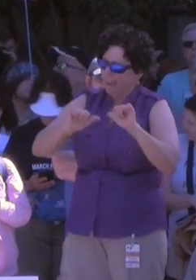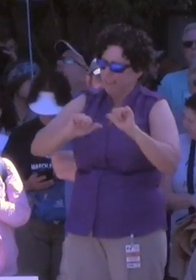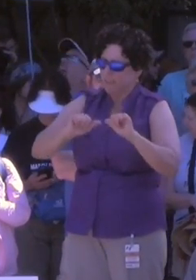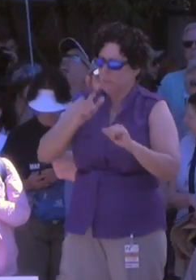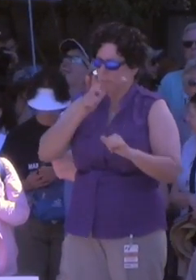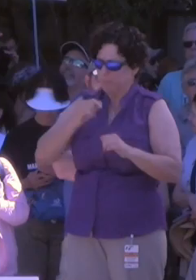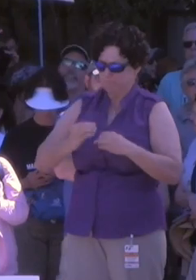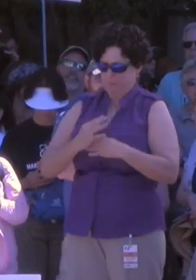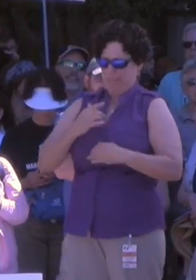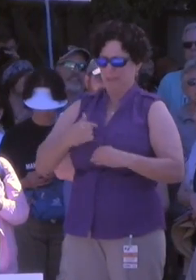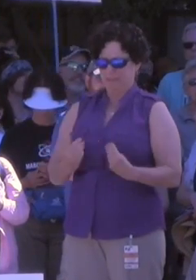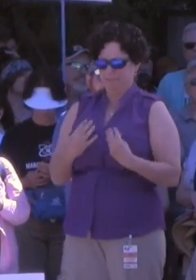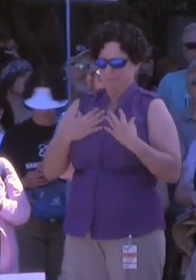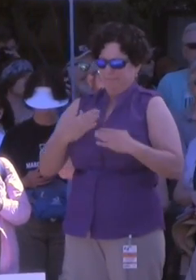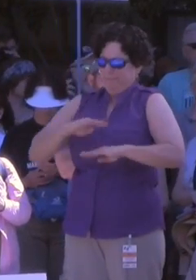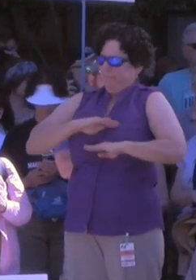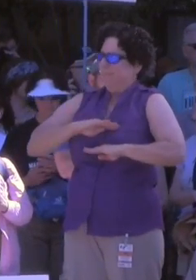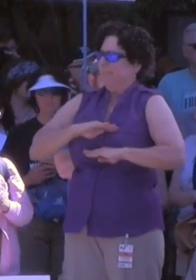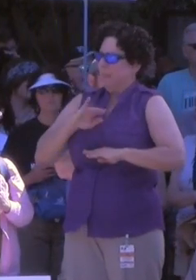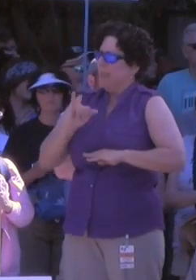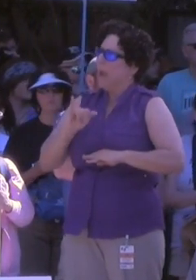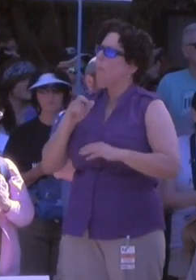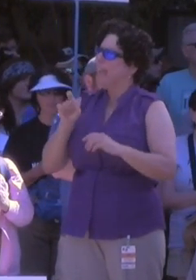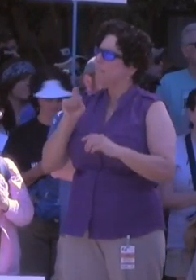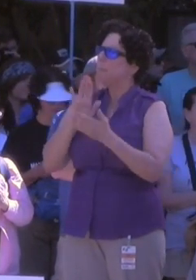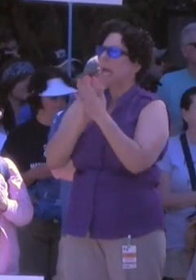science by being better mentors.